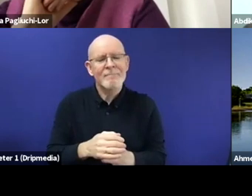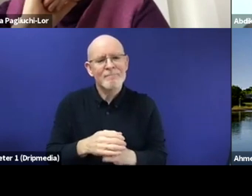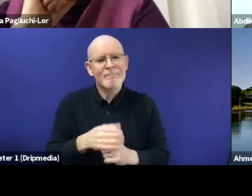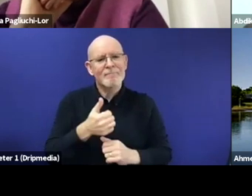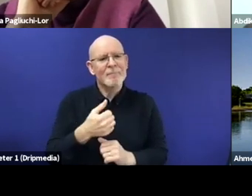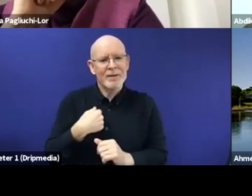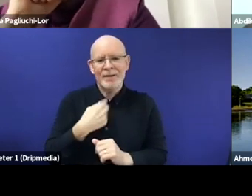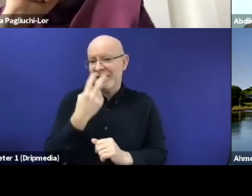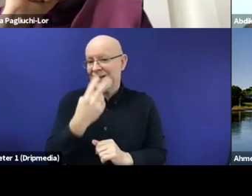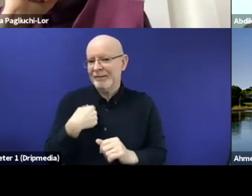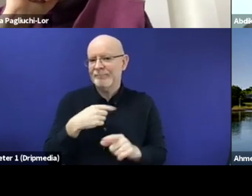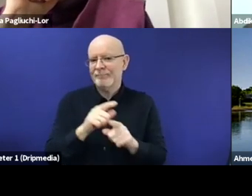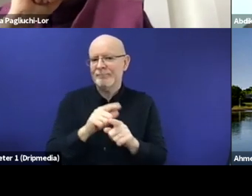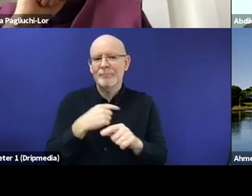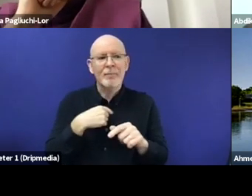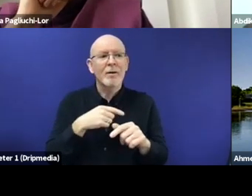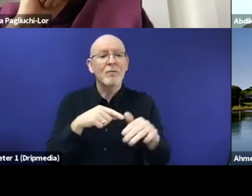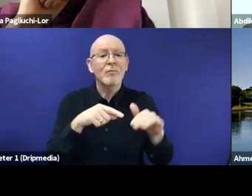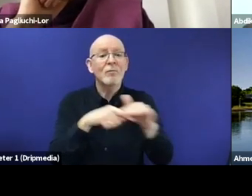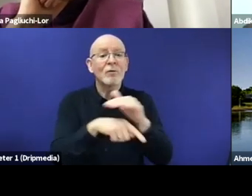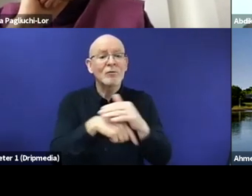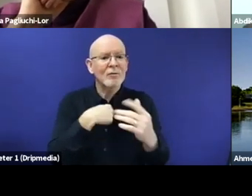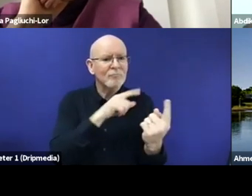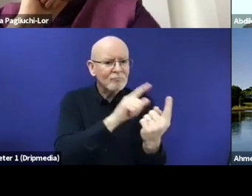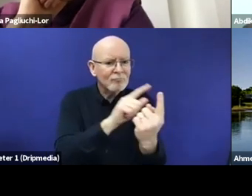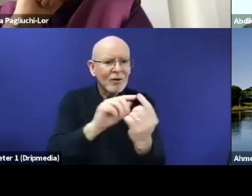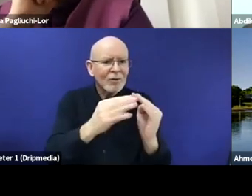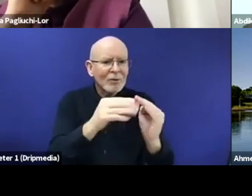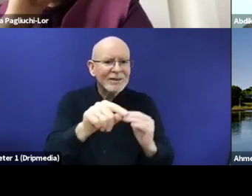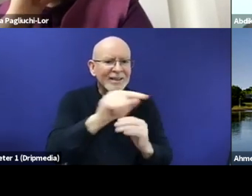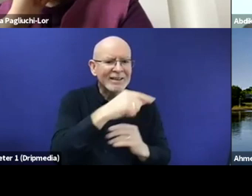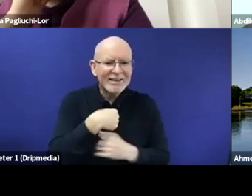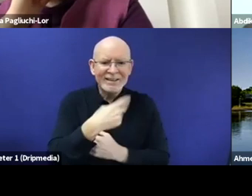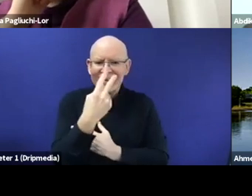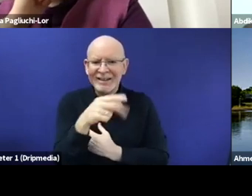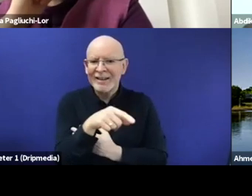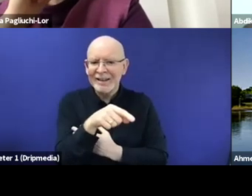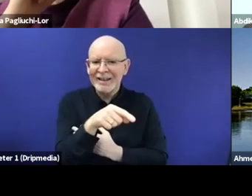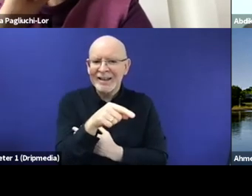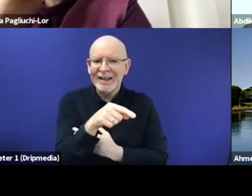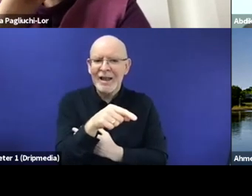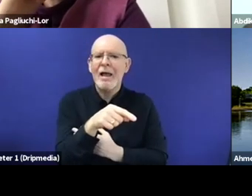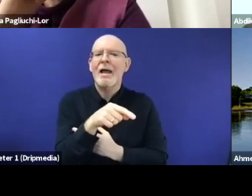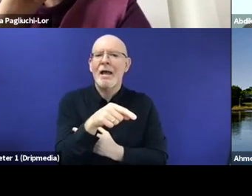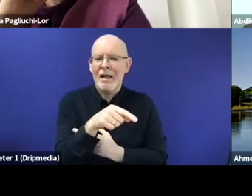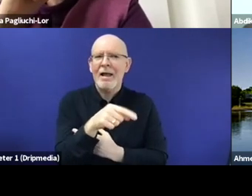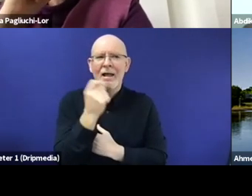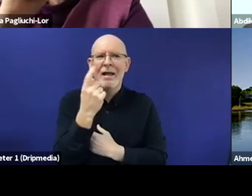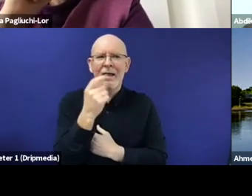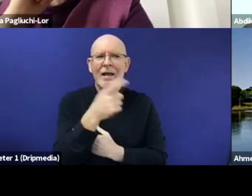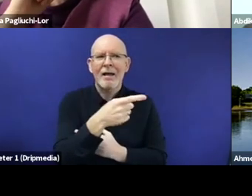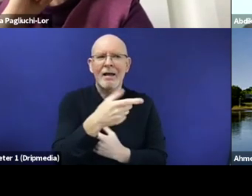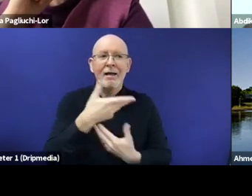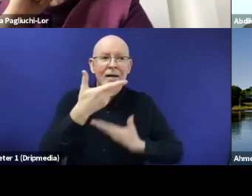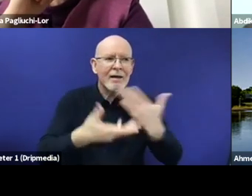by communities who have to use this language in order to be able to achieve what they want to achieve. And